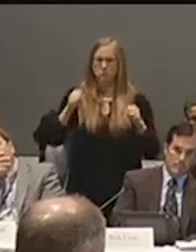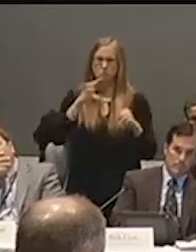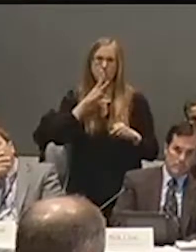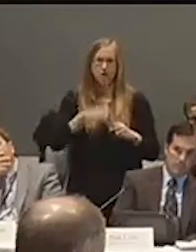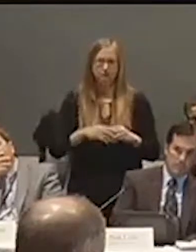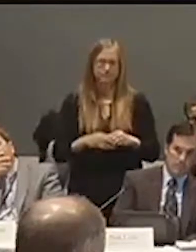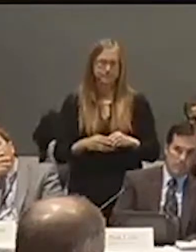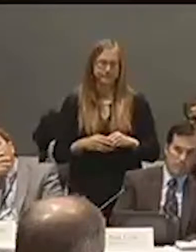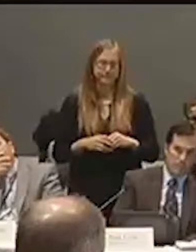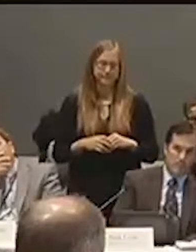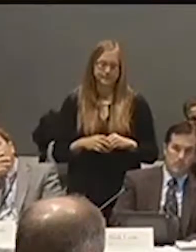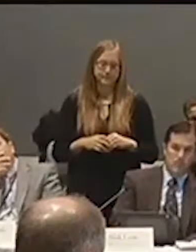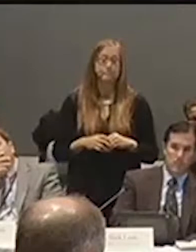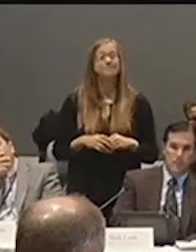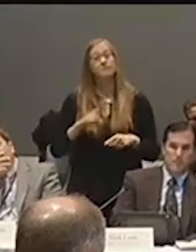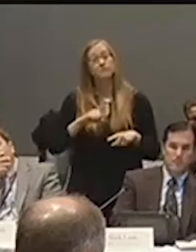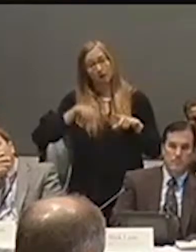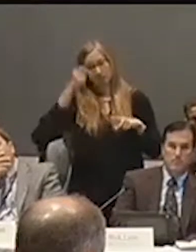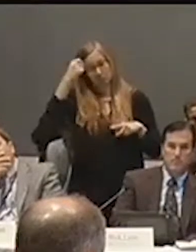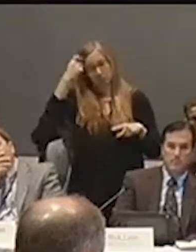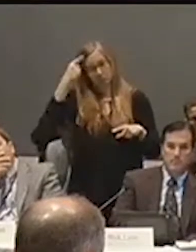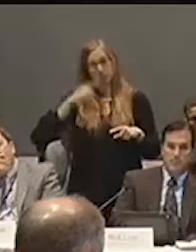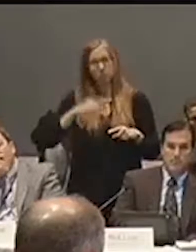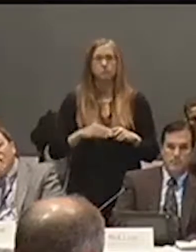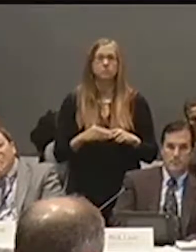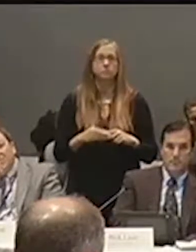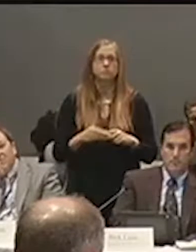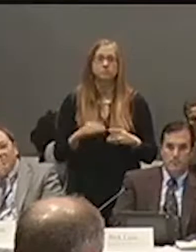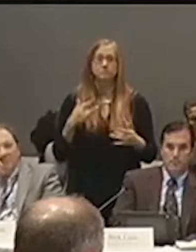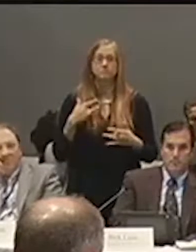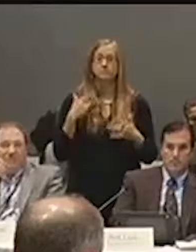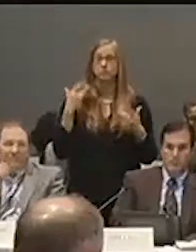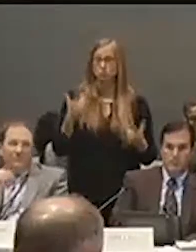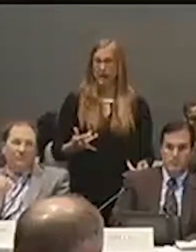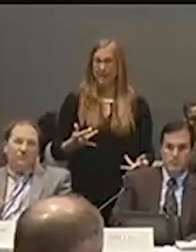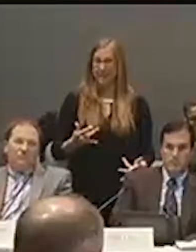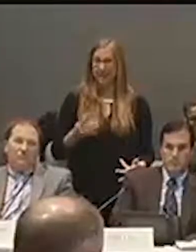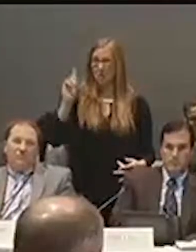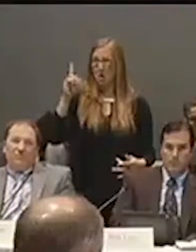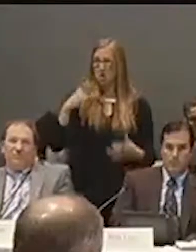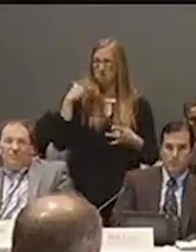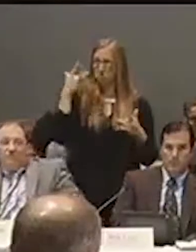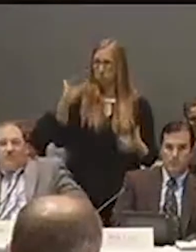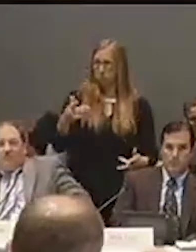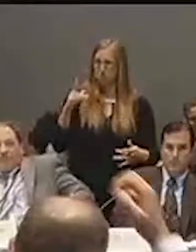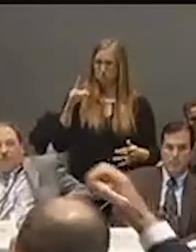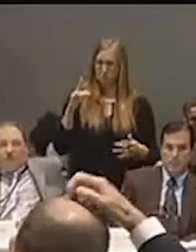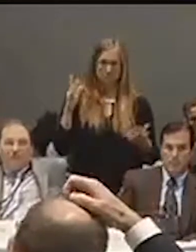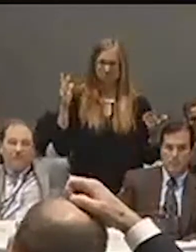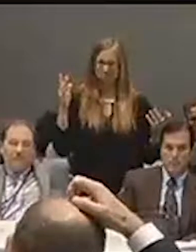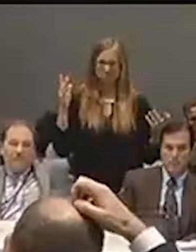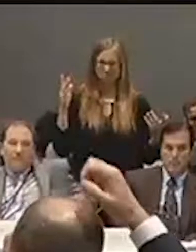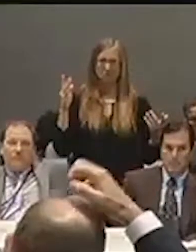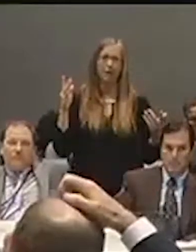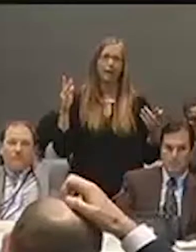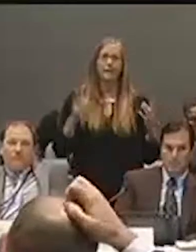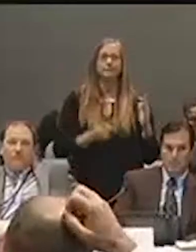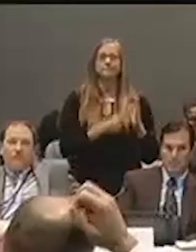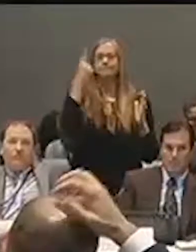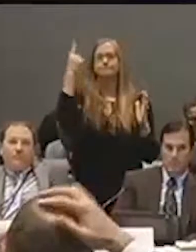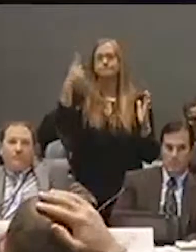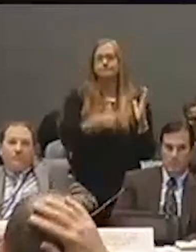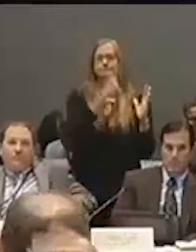that model. There is no trend in that model, despite, the occasional headline. There